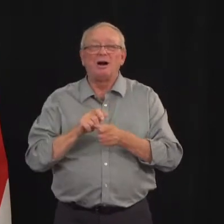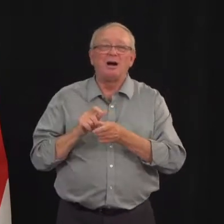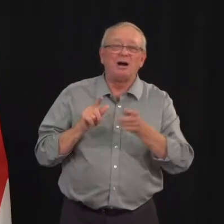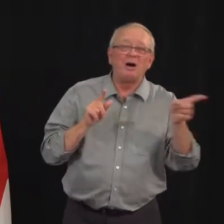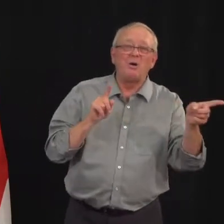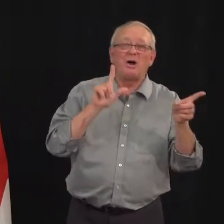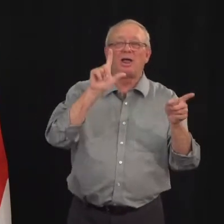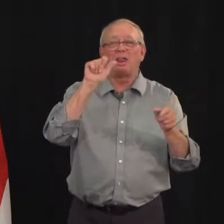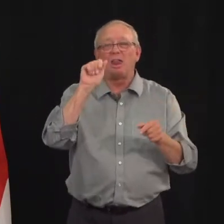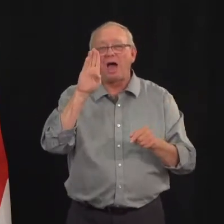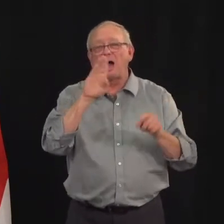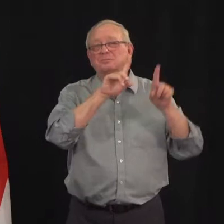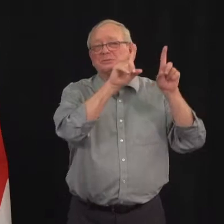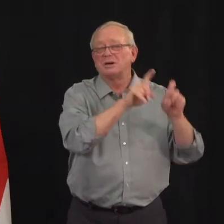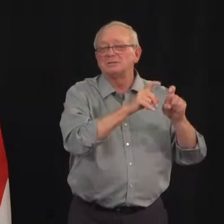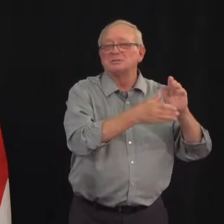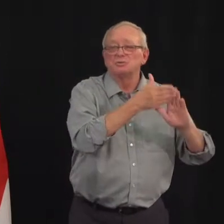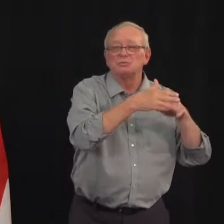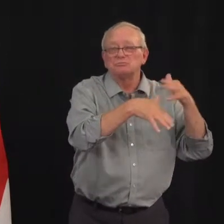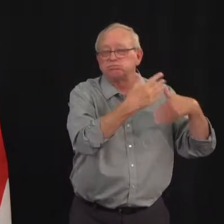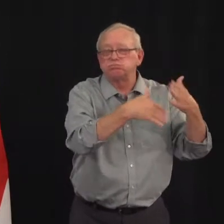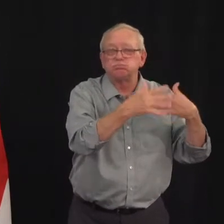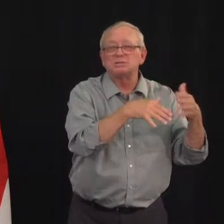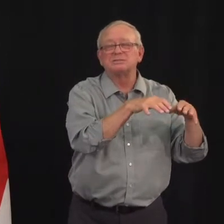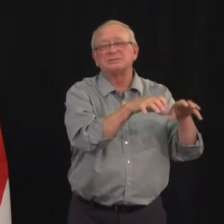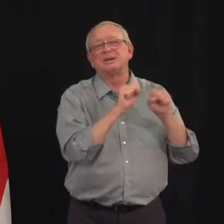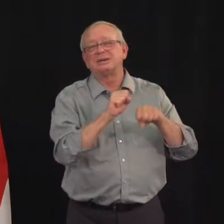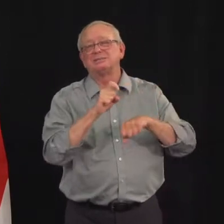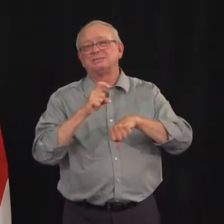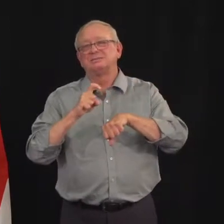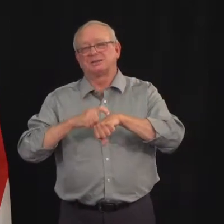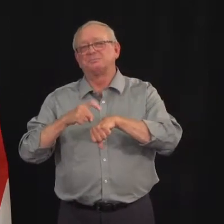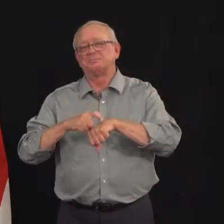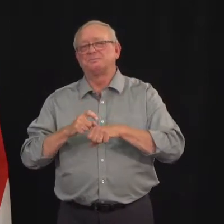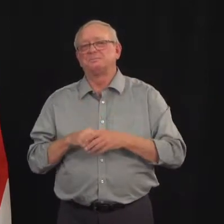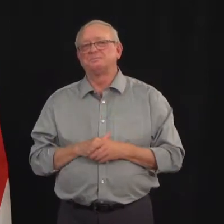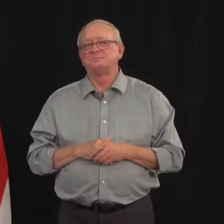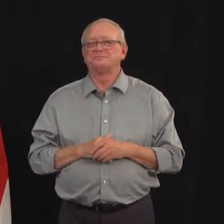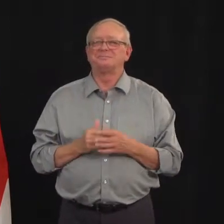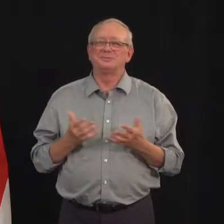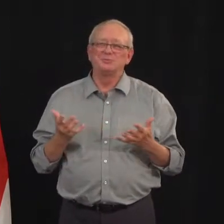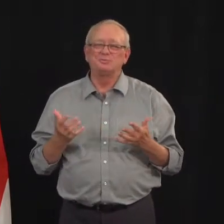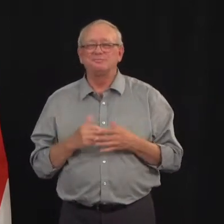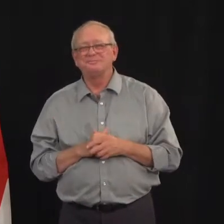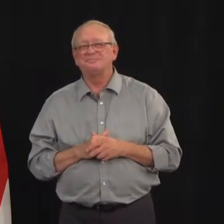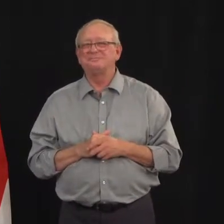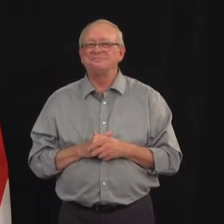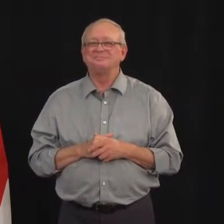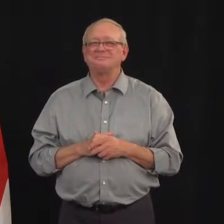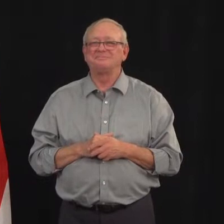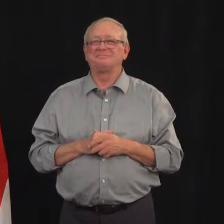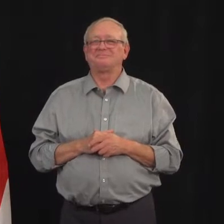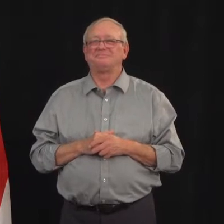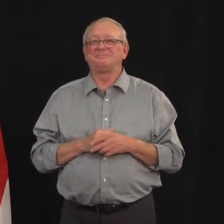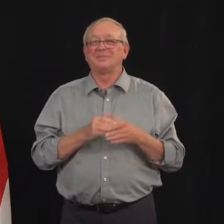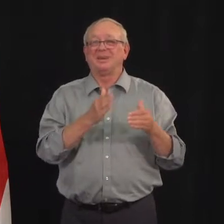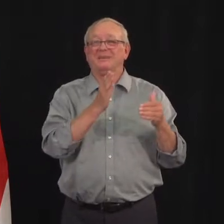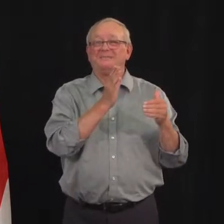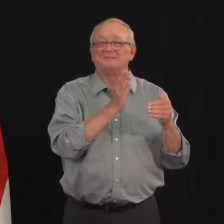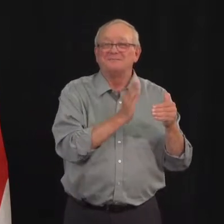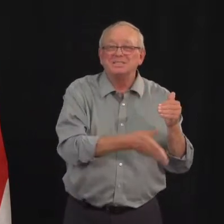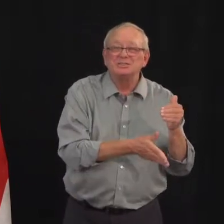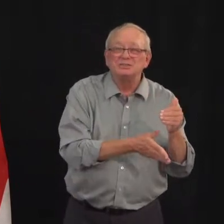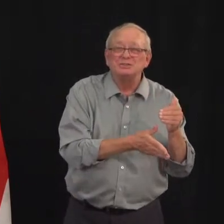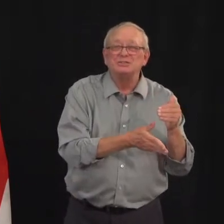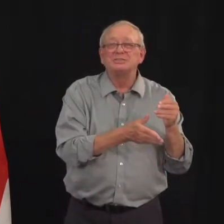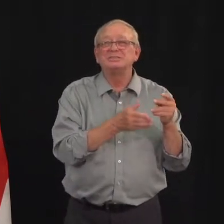of what we had been speaking about earlier, there are other aspects of the system, such as the ability to get the swabs done, the ability to get the